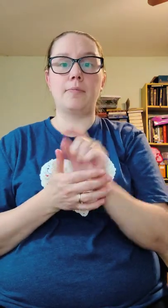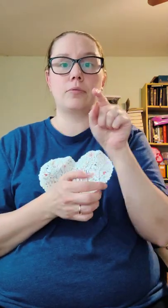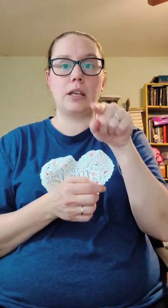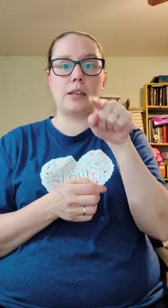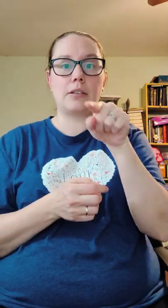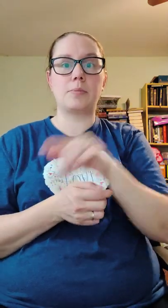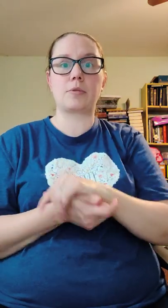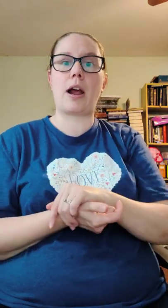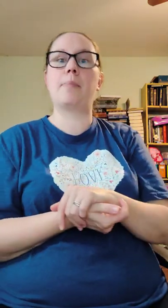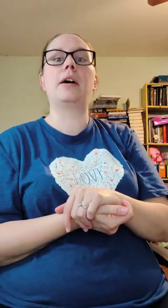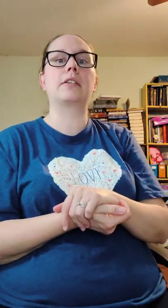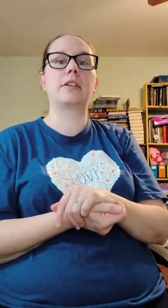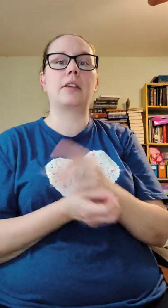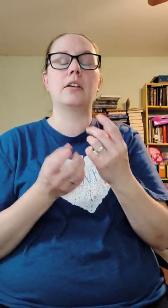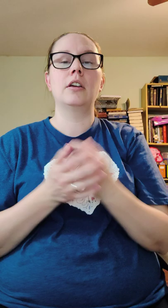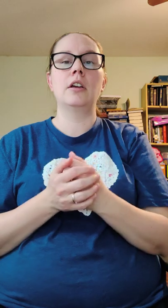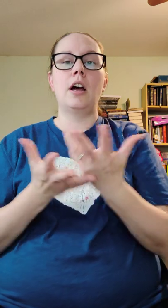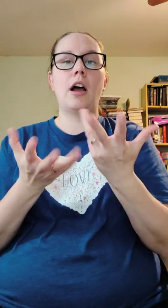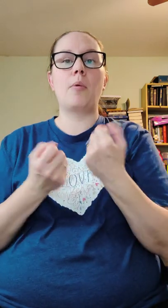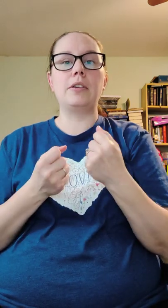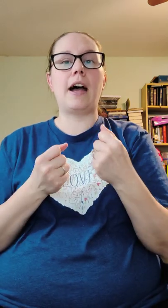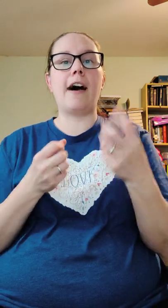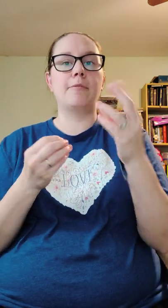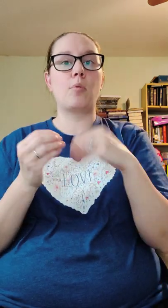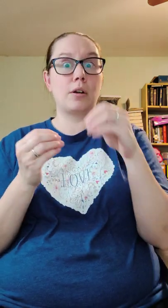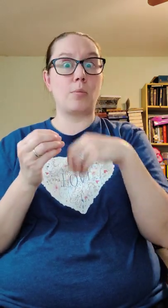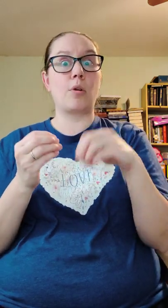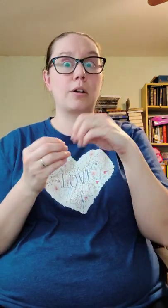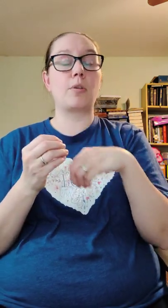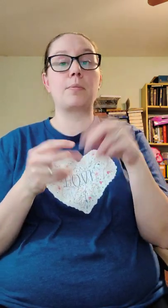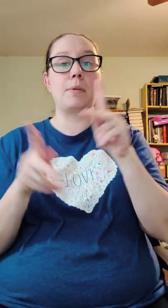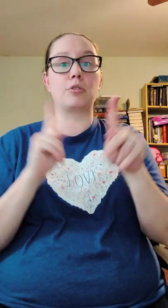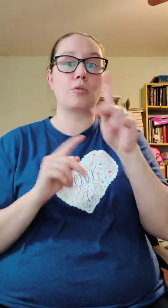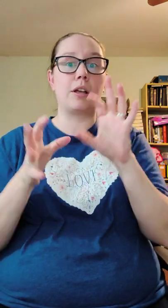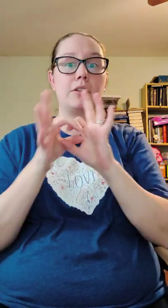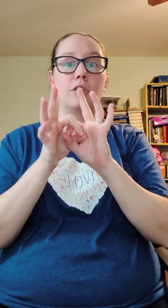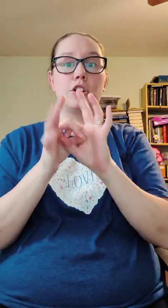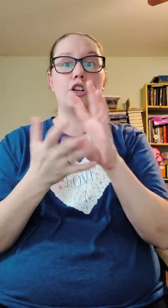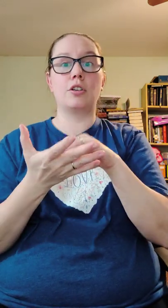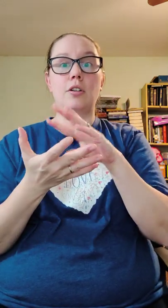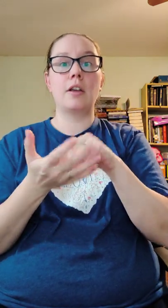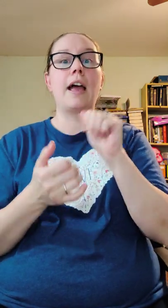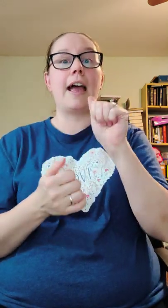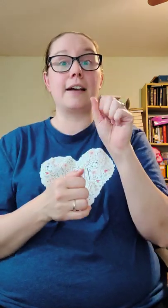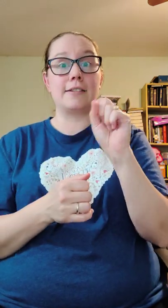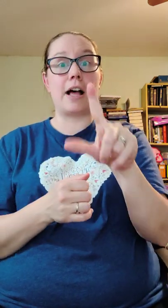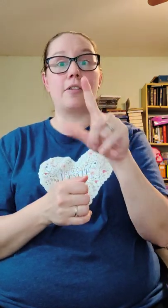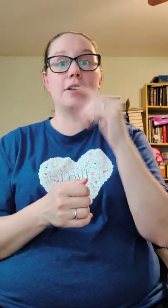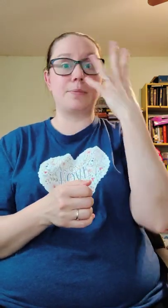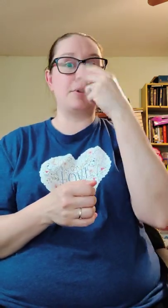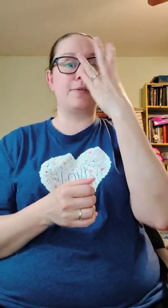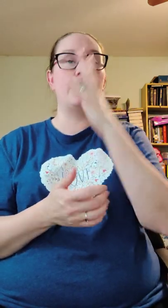hit that subscribe button, because I want to have more and more and more people join to learn ASL. It's beautiful.